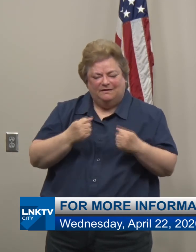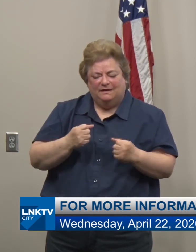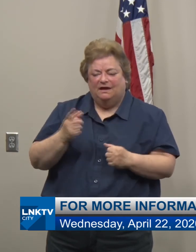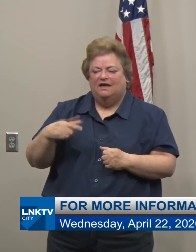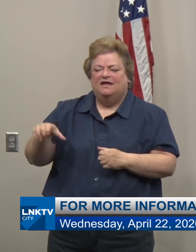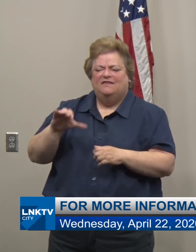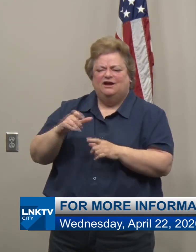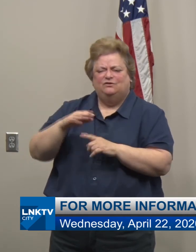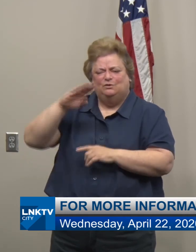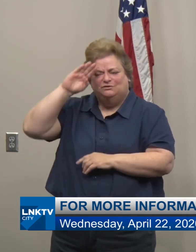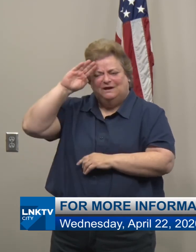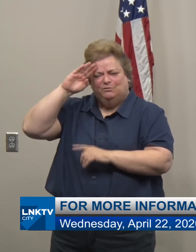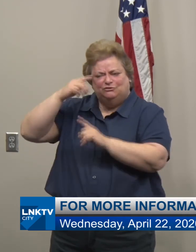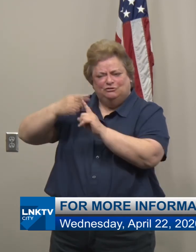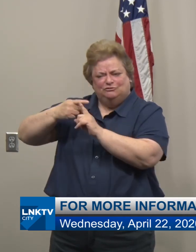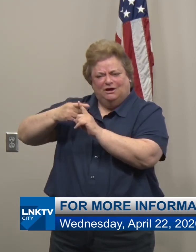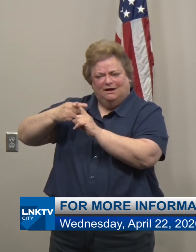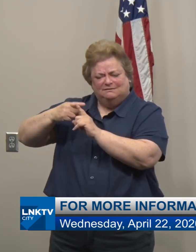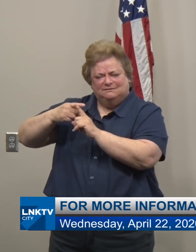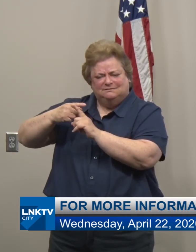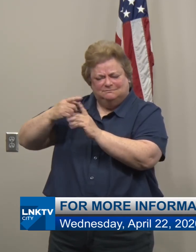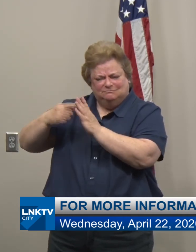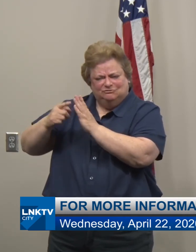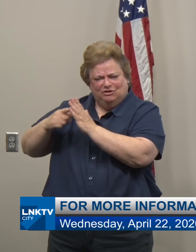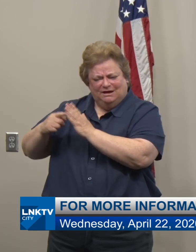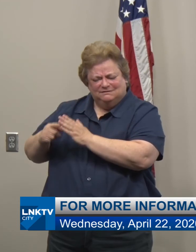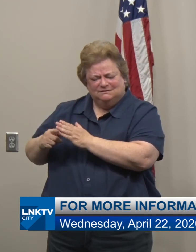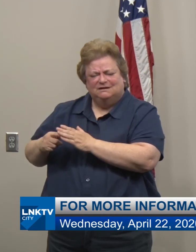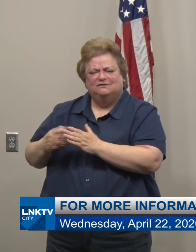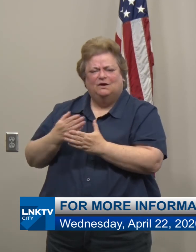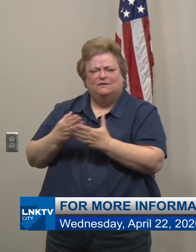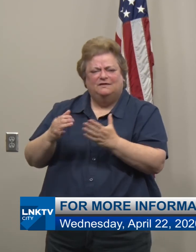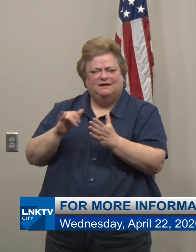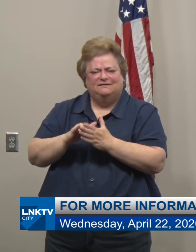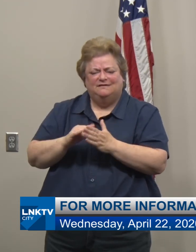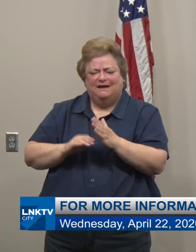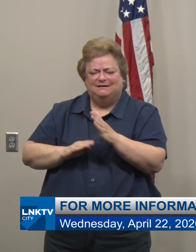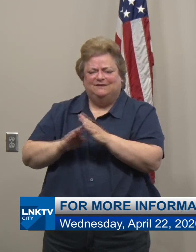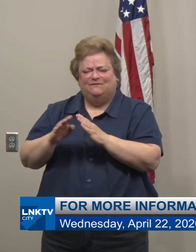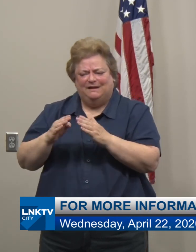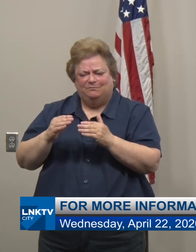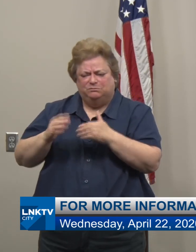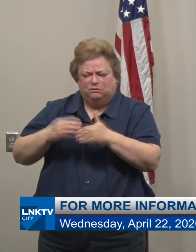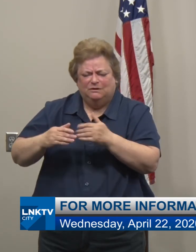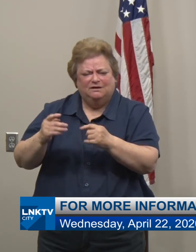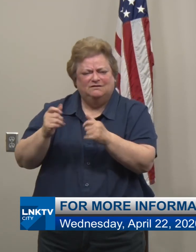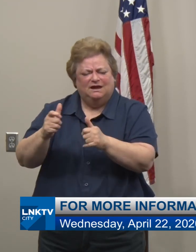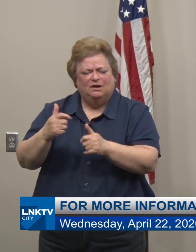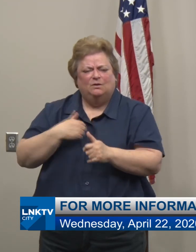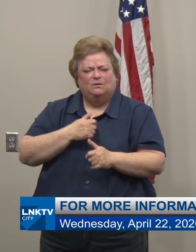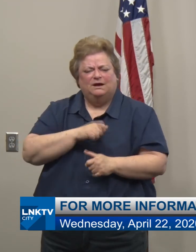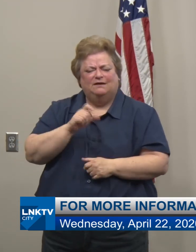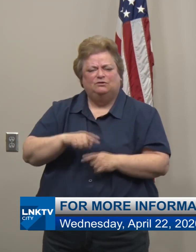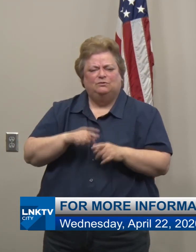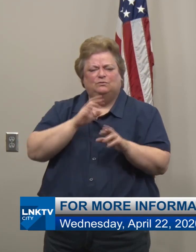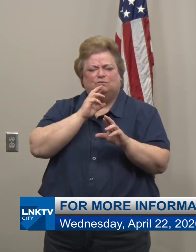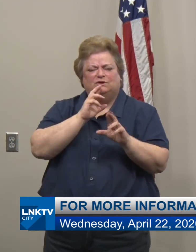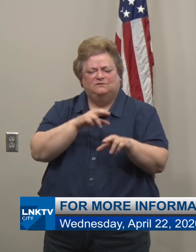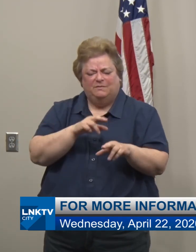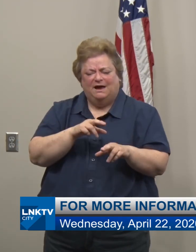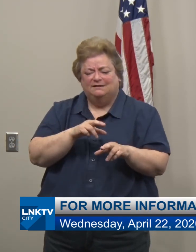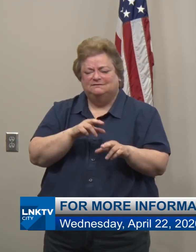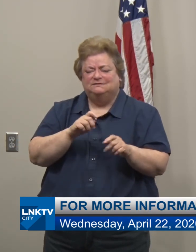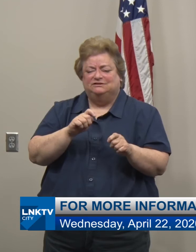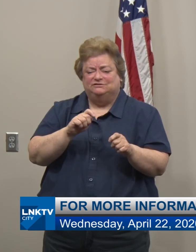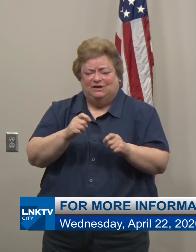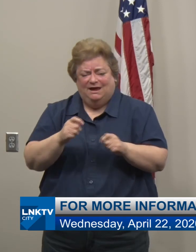checks. There are a lot of measures that are being developed rapidly. Our response has had to be as evolving rapidly